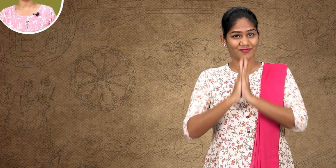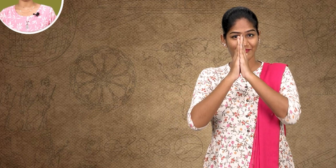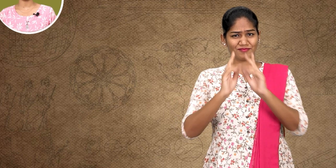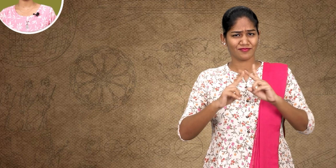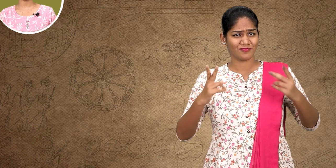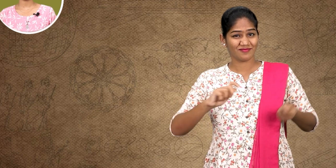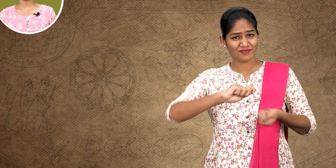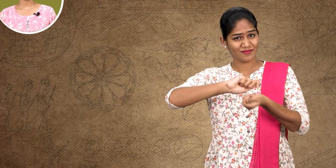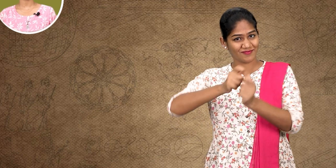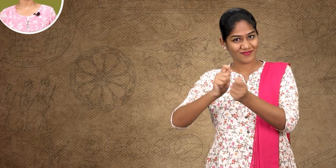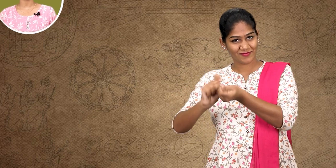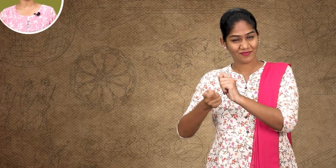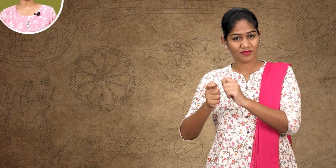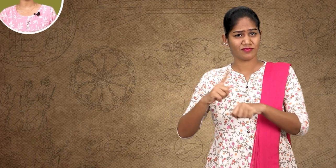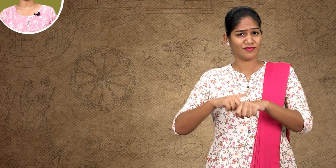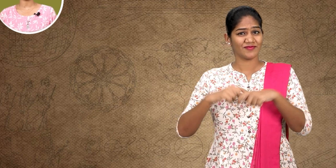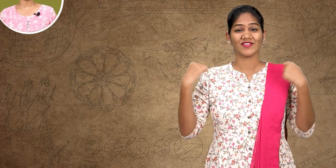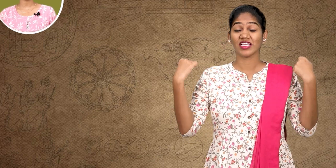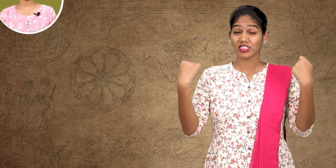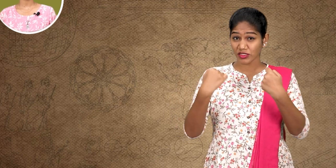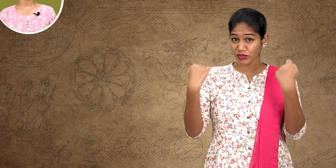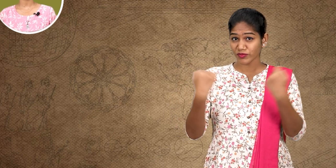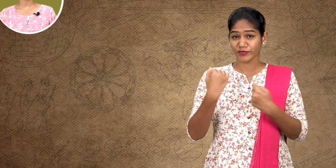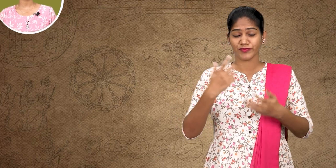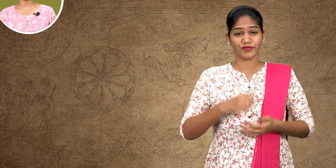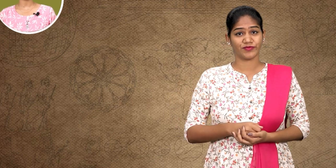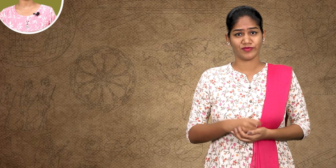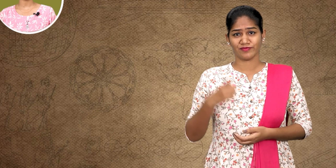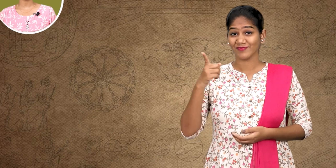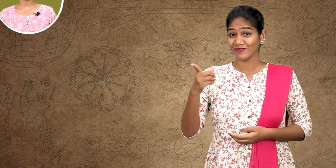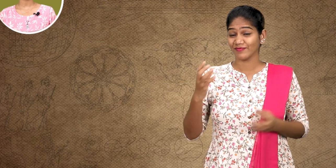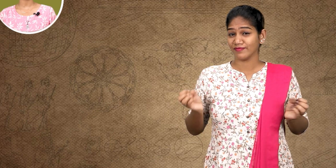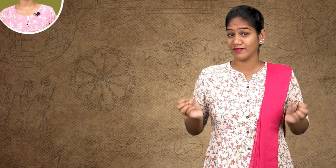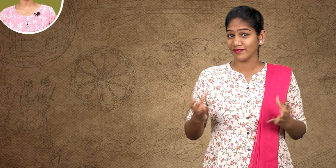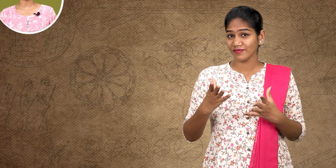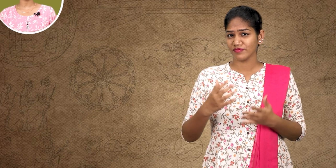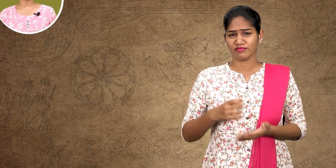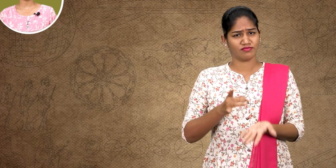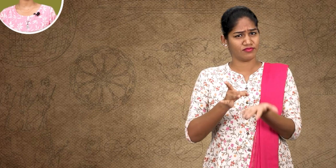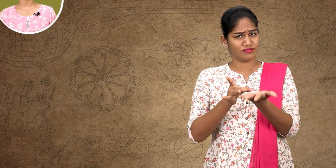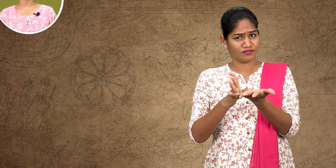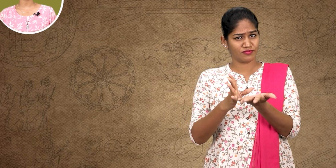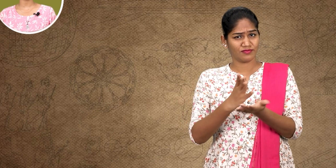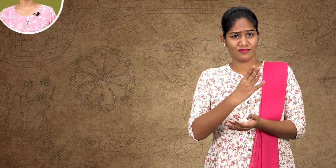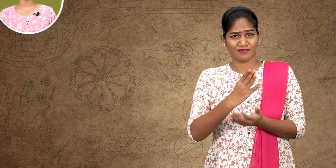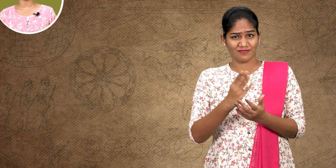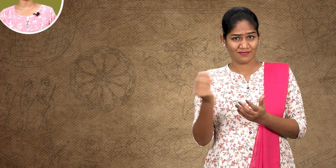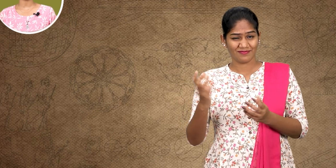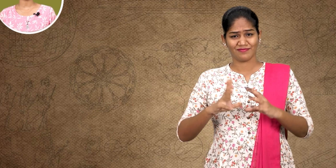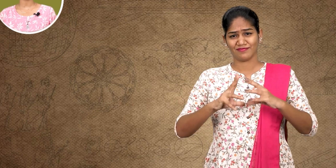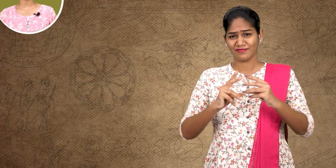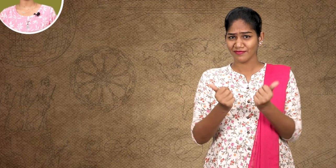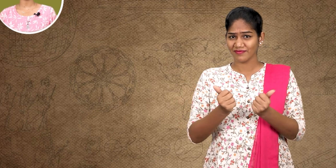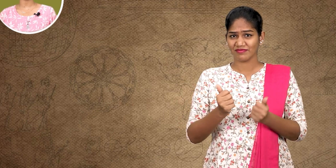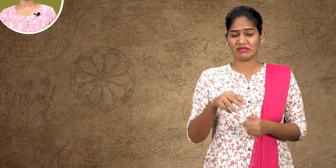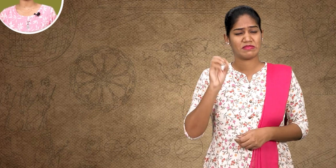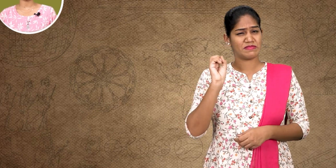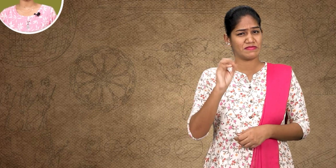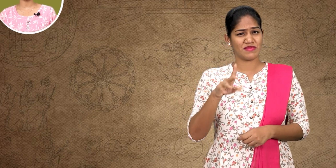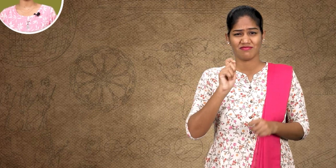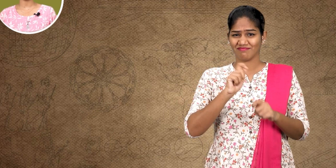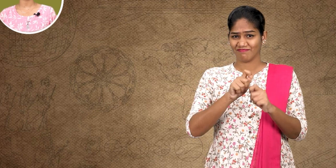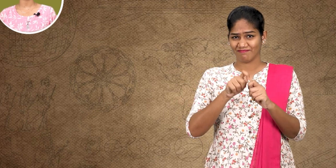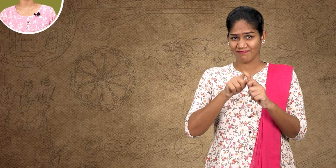reforms and the movements that started to remove and eradicate the ill